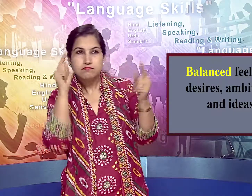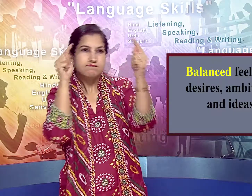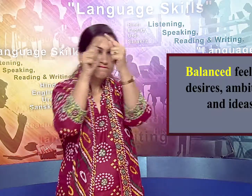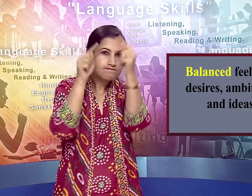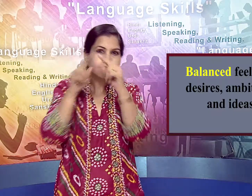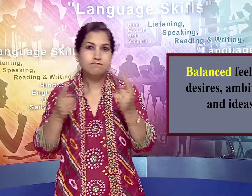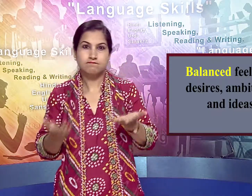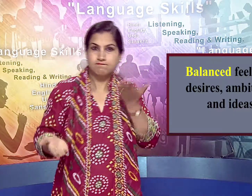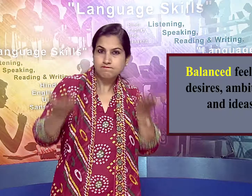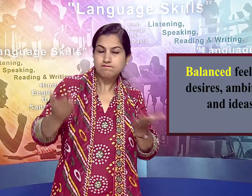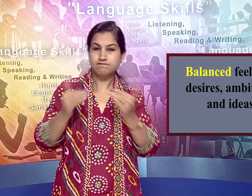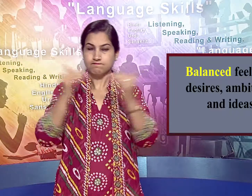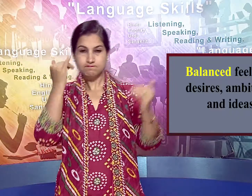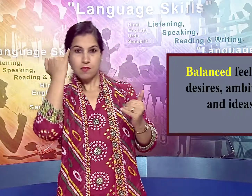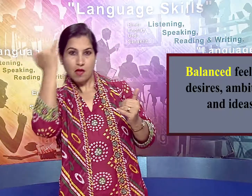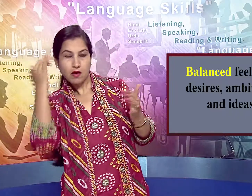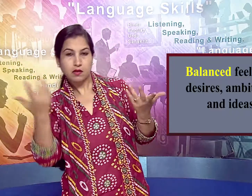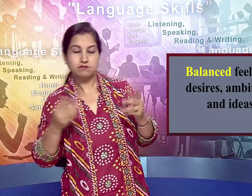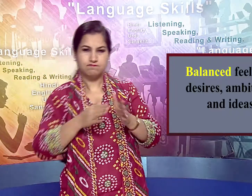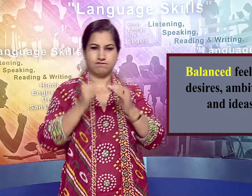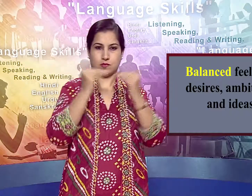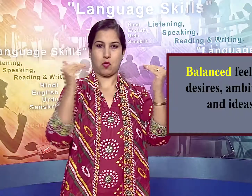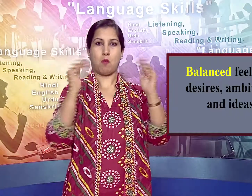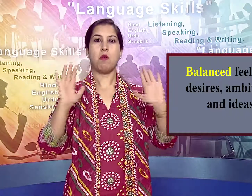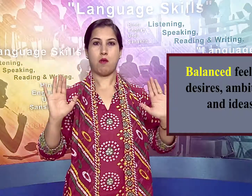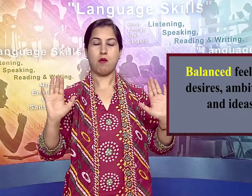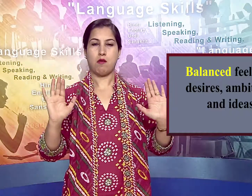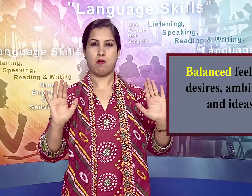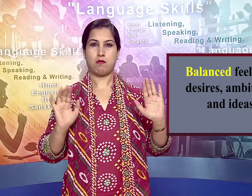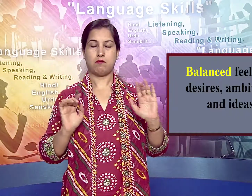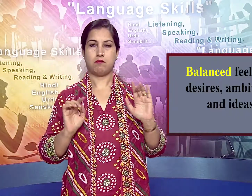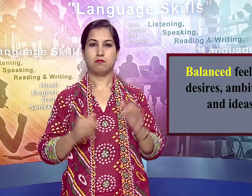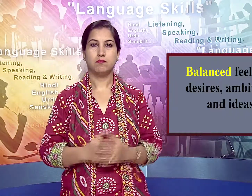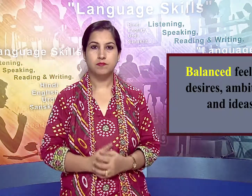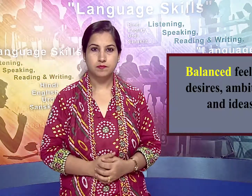desires, ambitions, and ideas.